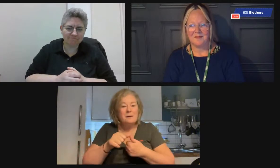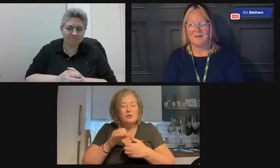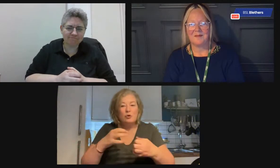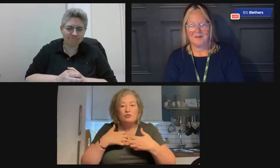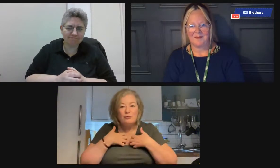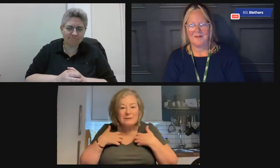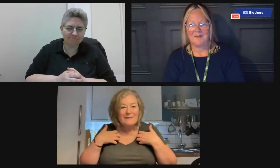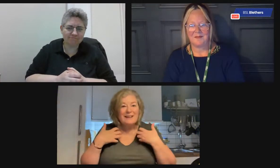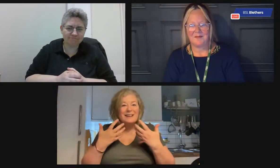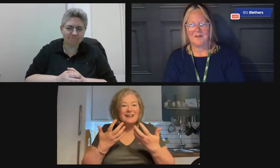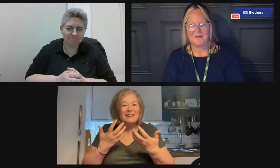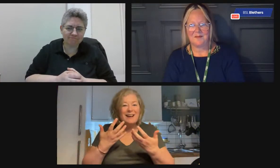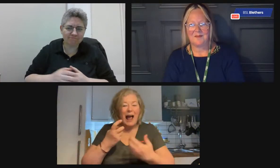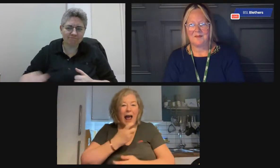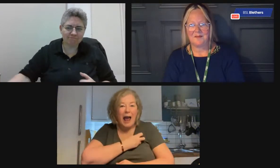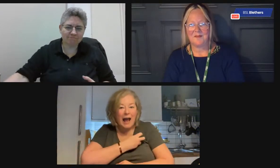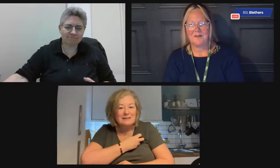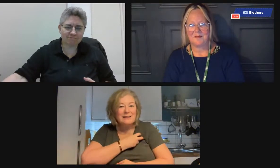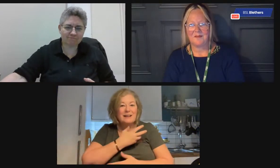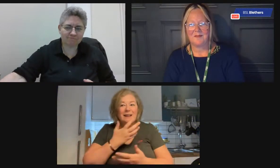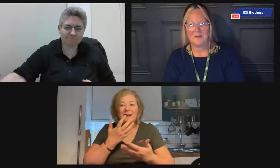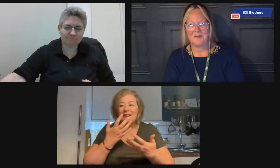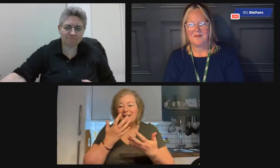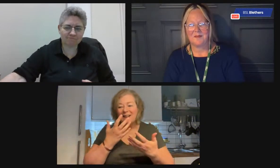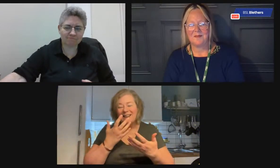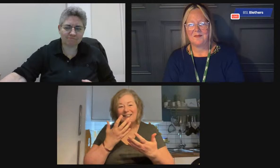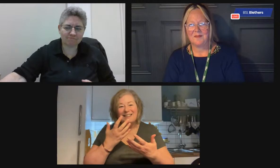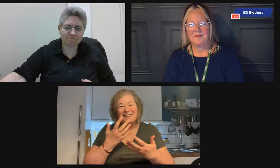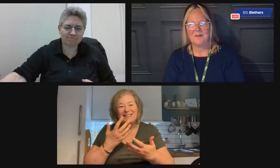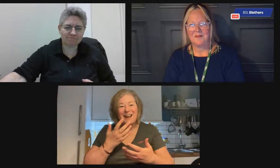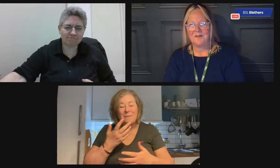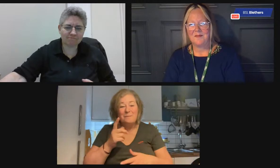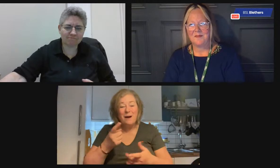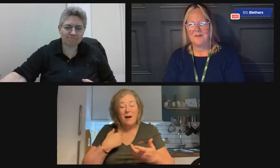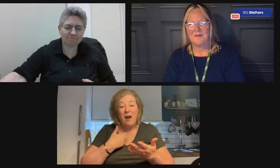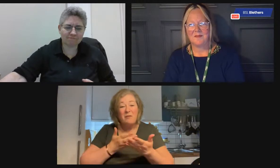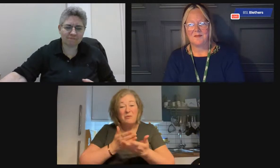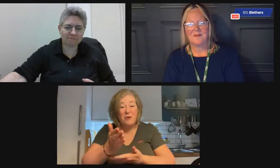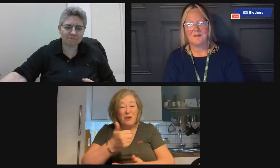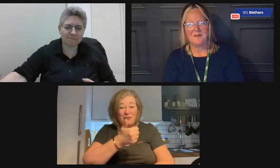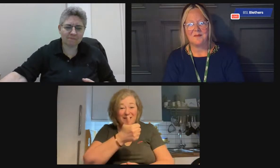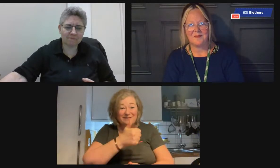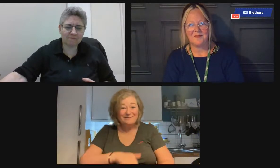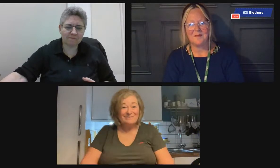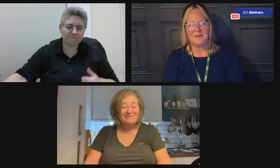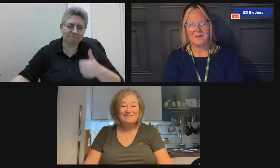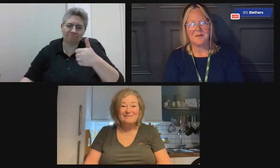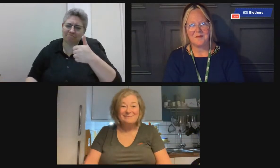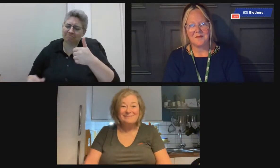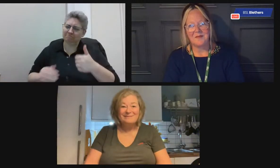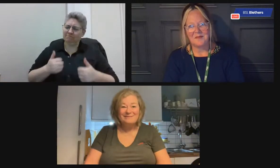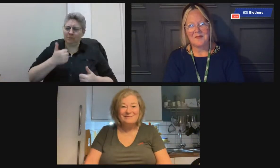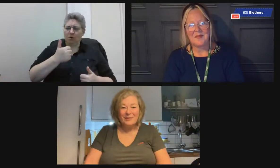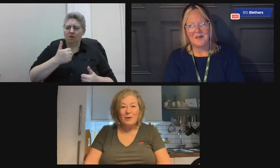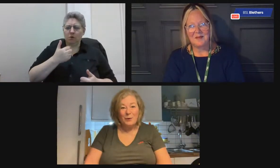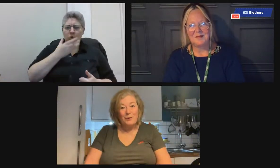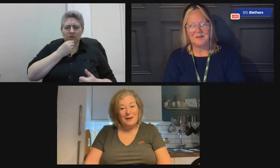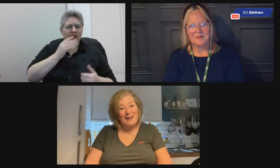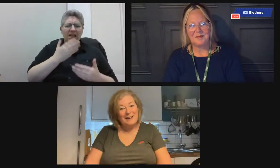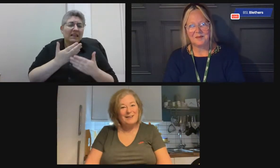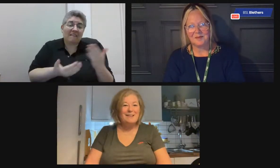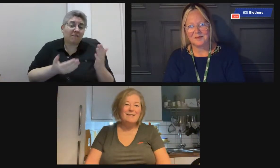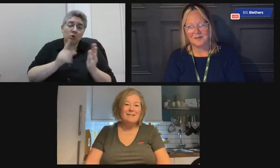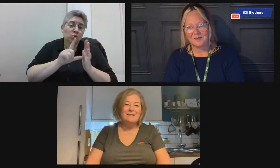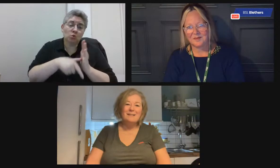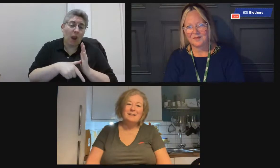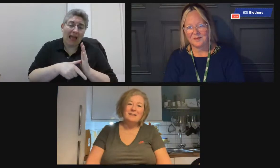wished. If I'd have been advised about it earlier, I would have had reduction in anxiety, less stress, but I got there